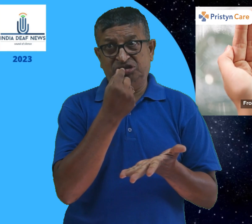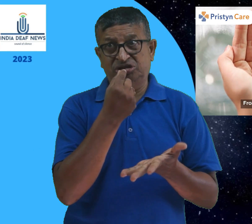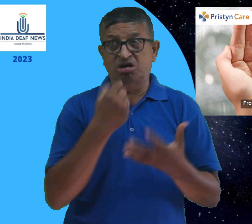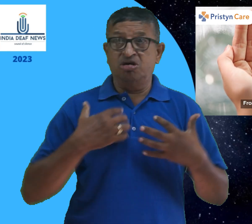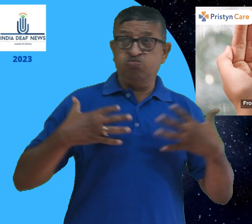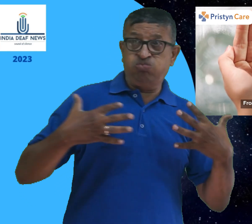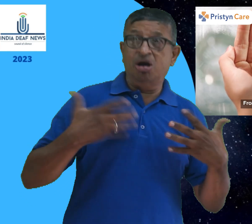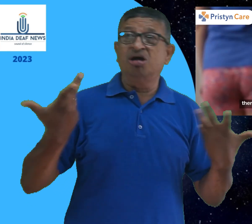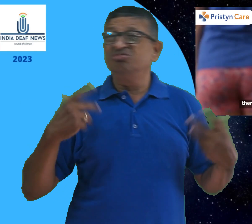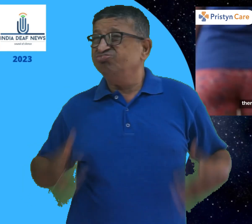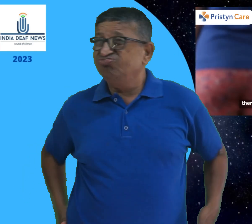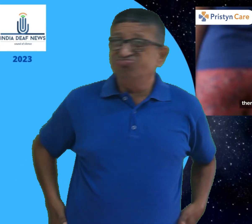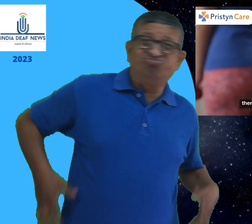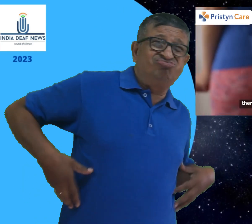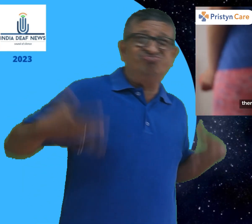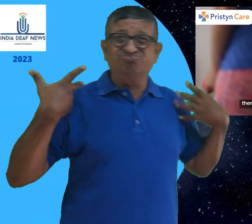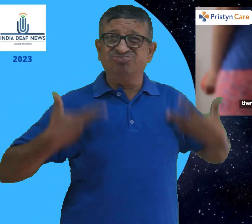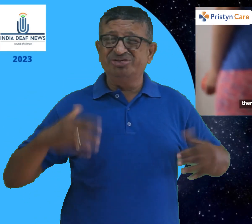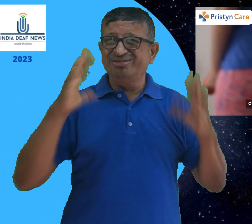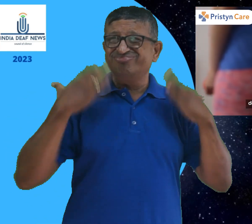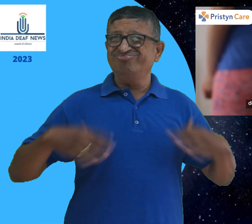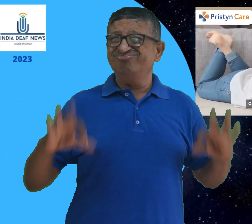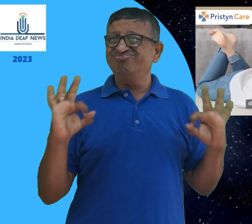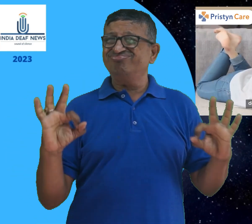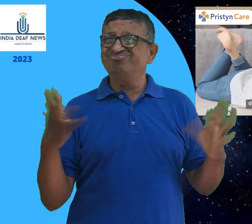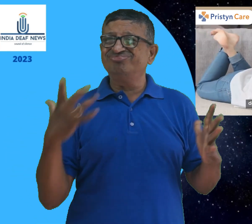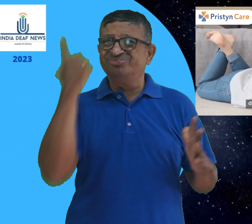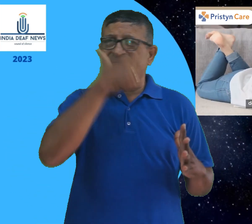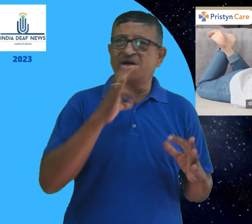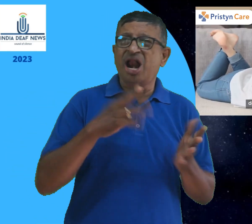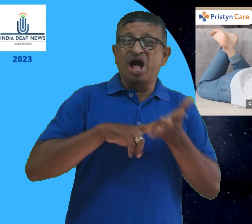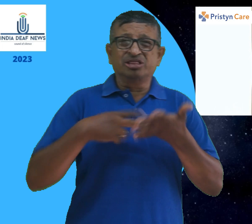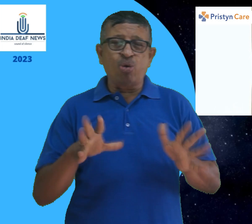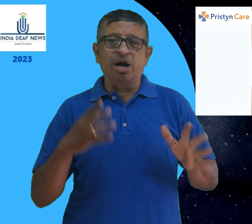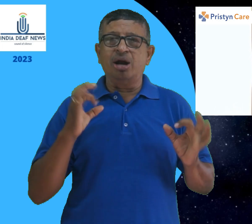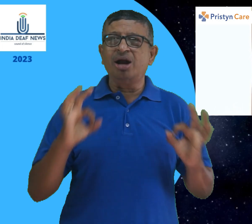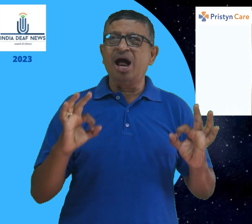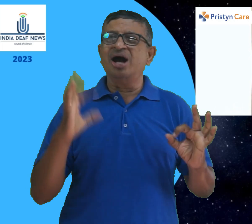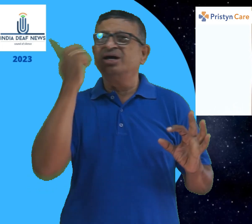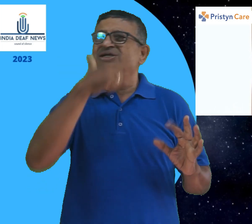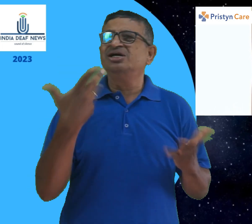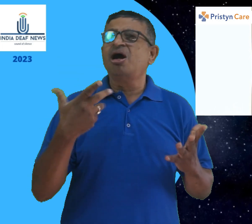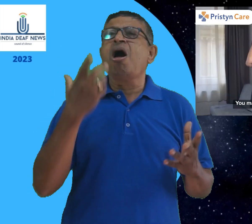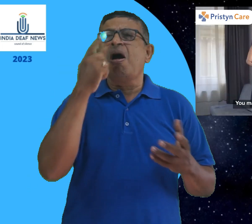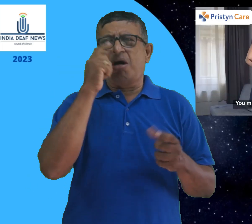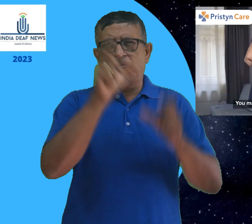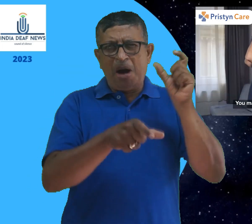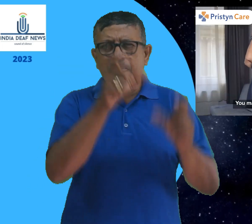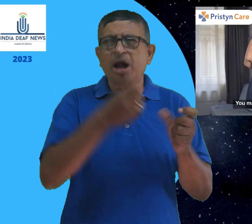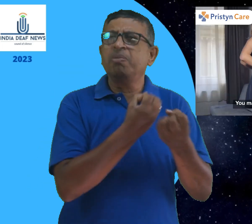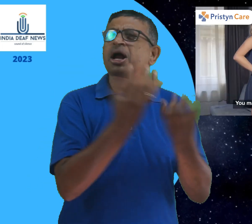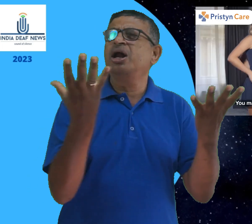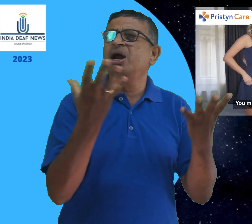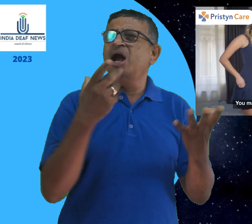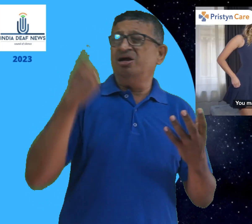supplements to high-priced cups, there are so many things that women try doing to get the desired boob size. But natural is natural. You may try